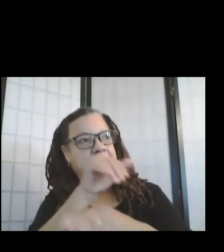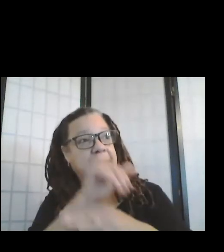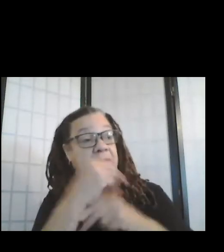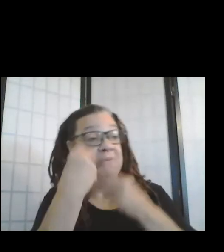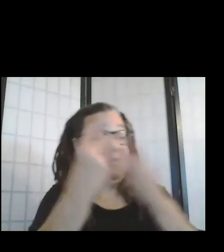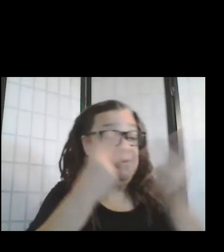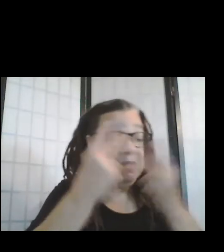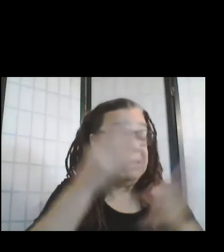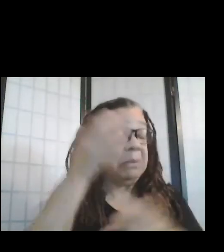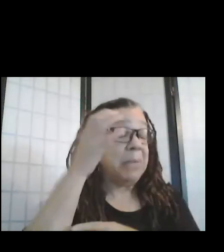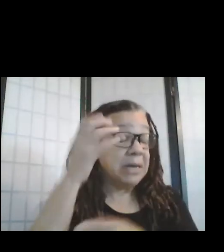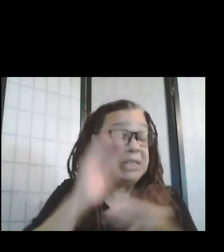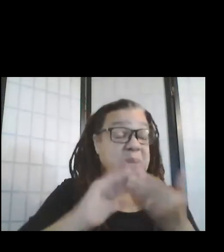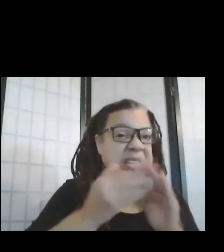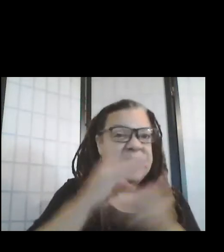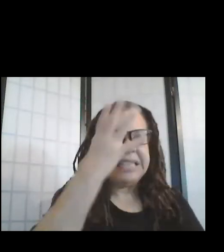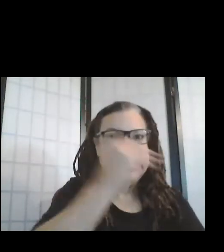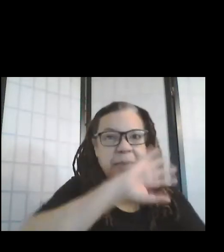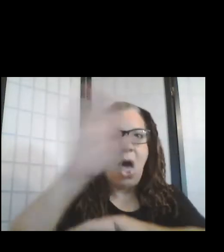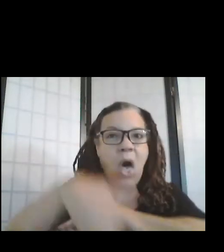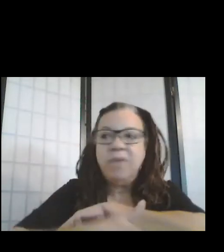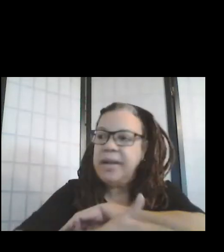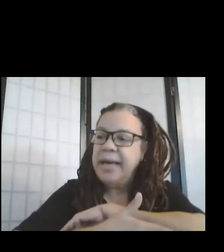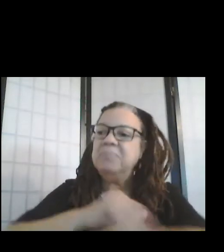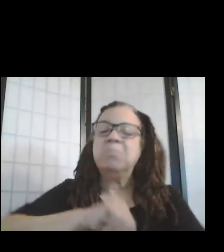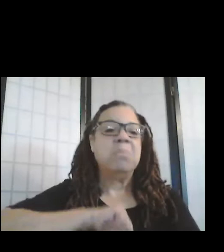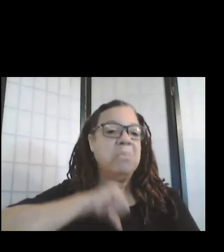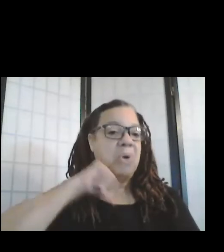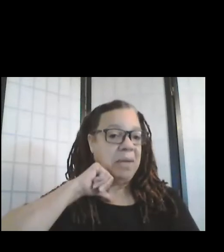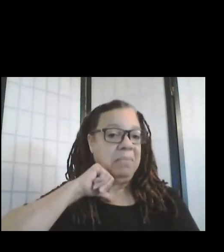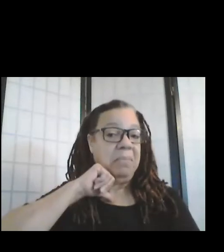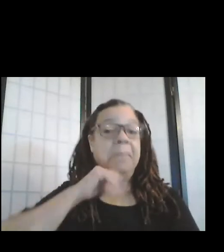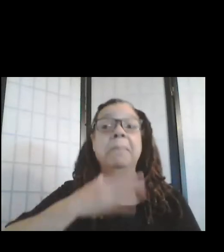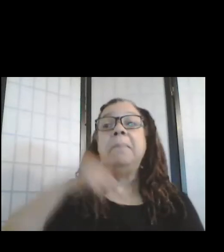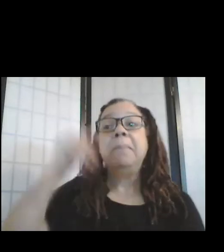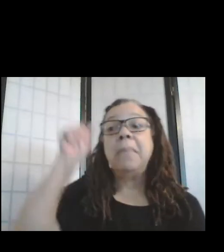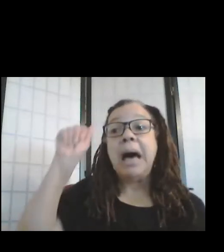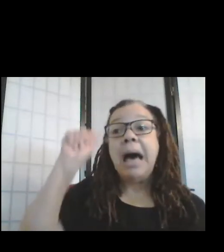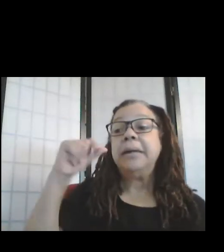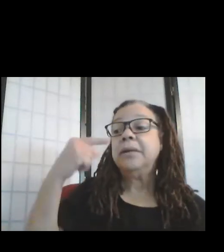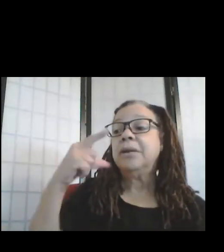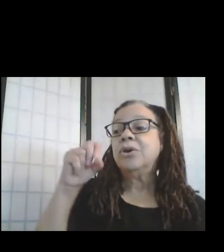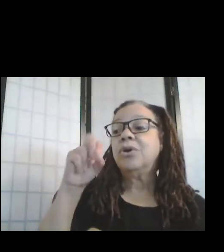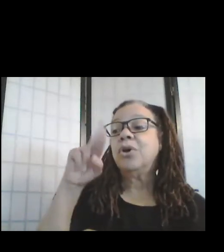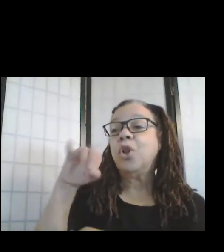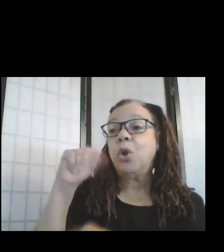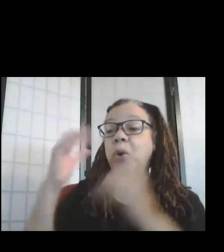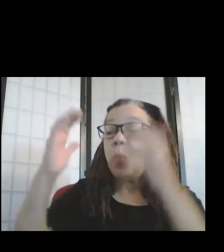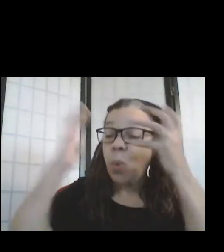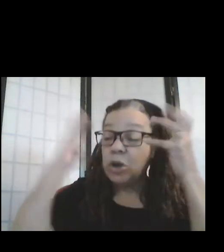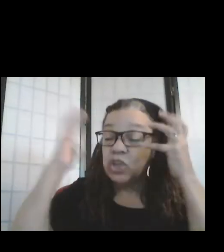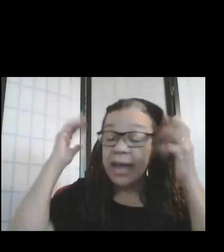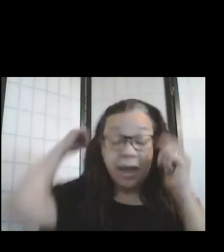in the city for a sleepover. 12 years old. My Aunt Gloria would wash her hair and wrap it up in a